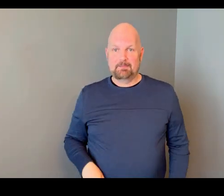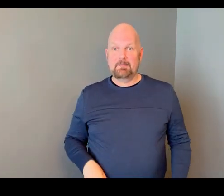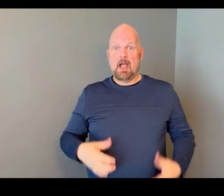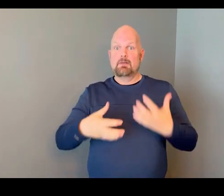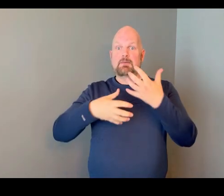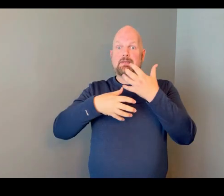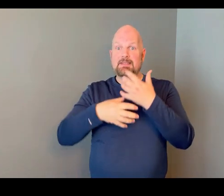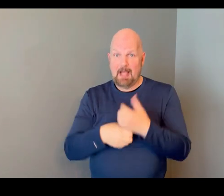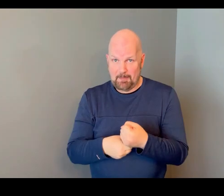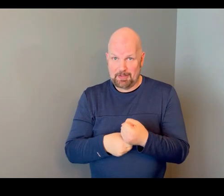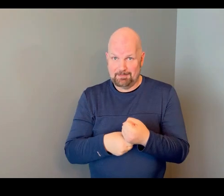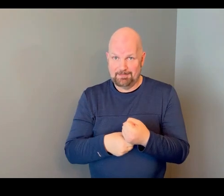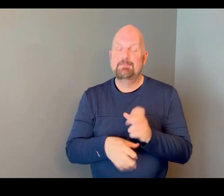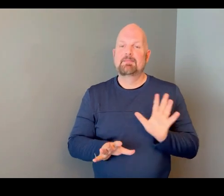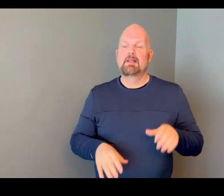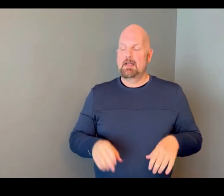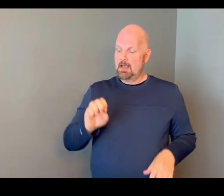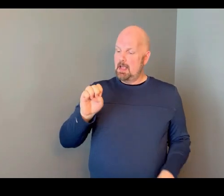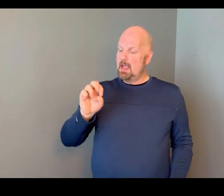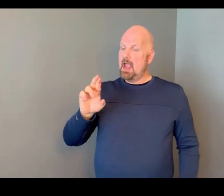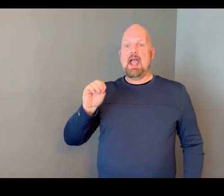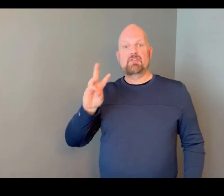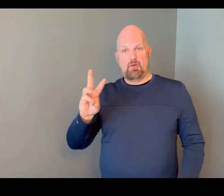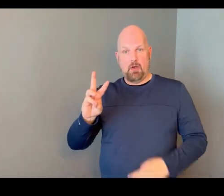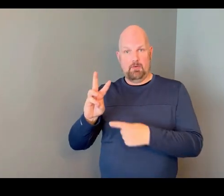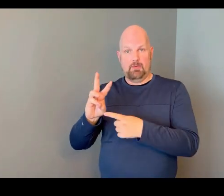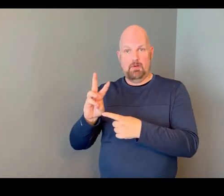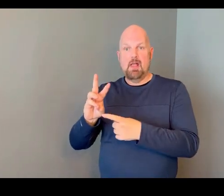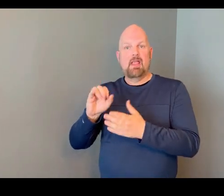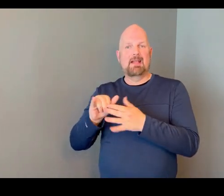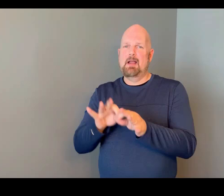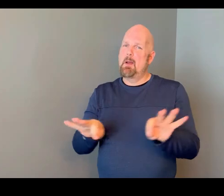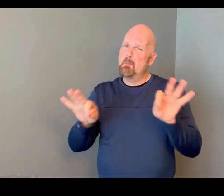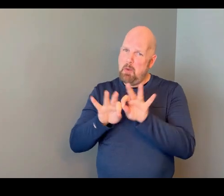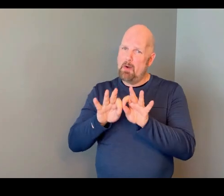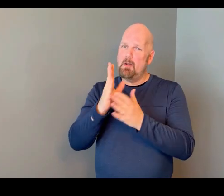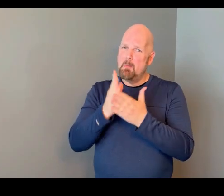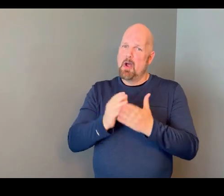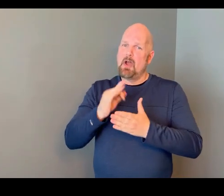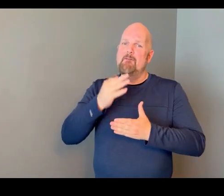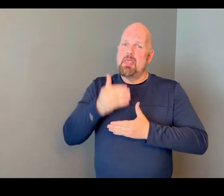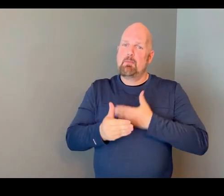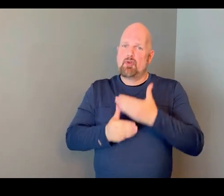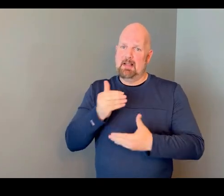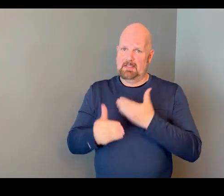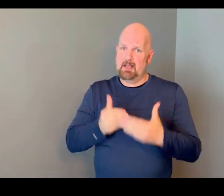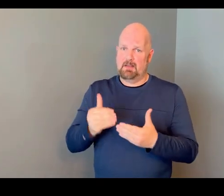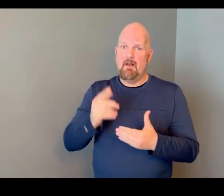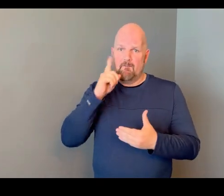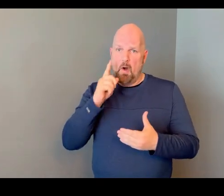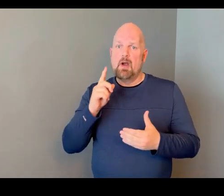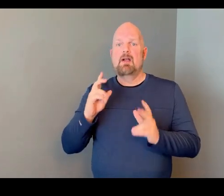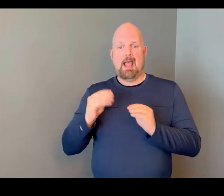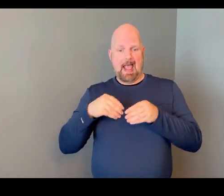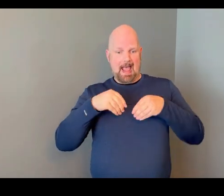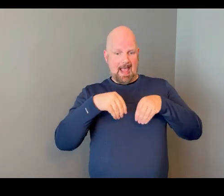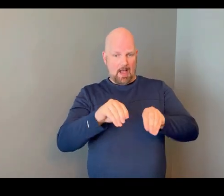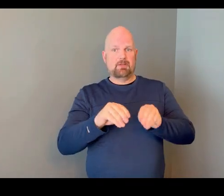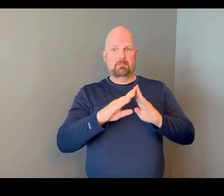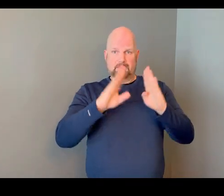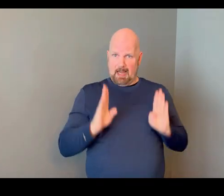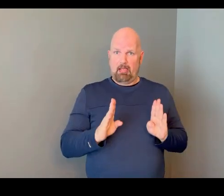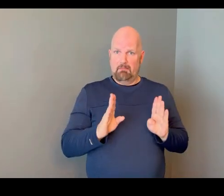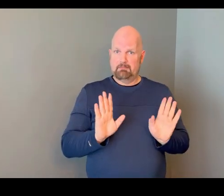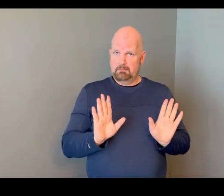To sum it up, escrow is a critical part of the real estate transaction process. It is there to provide